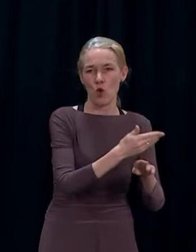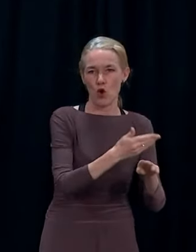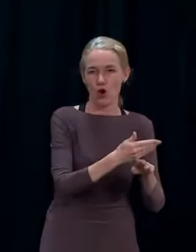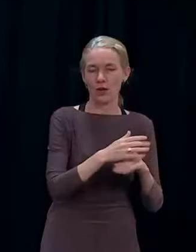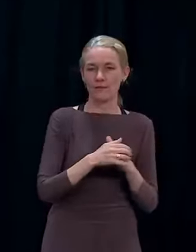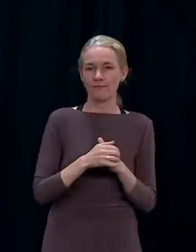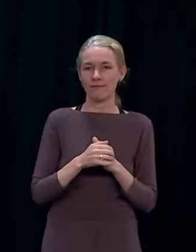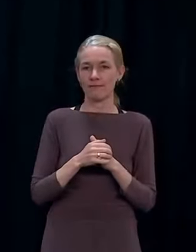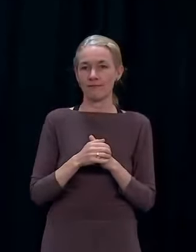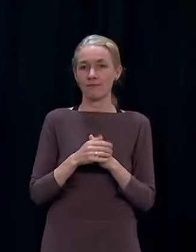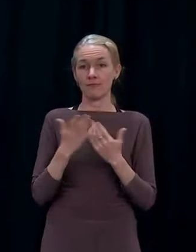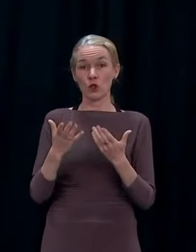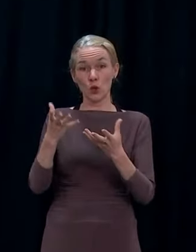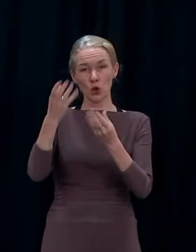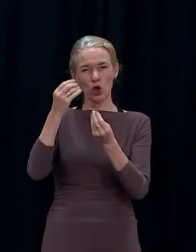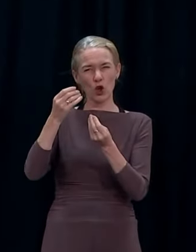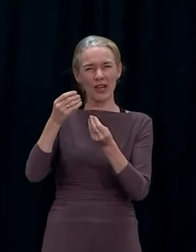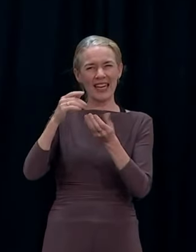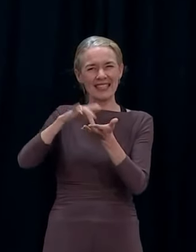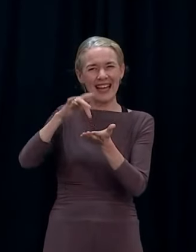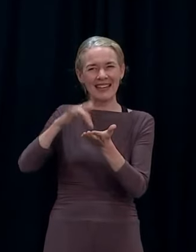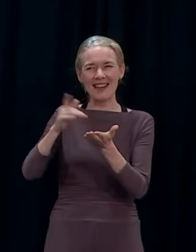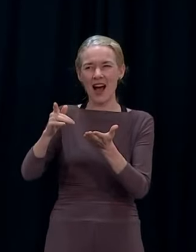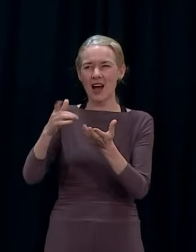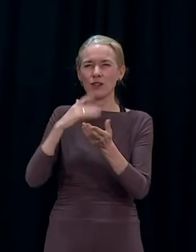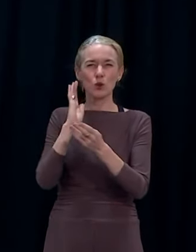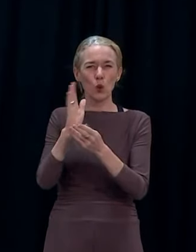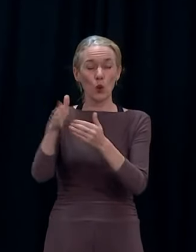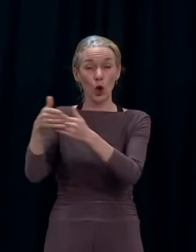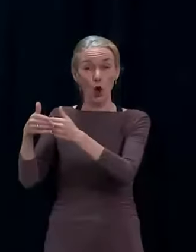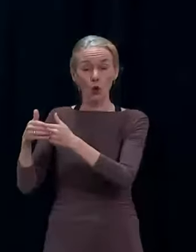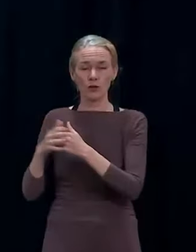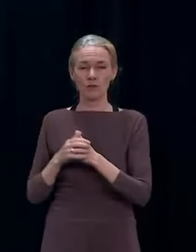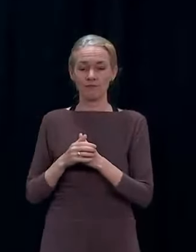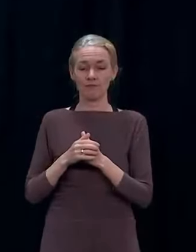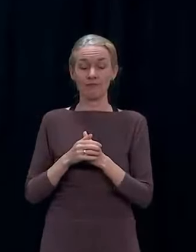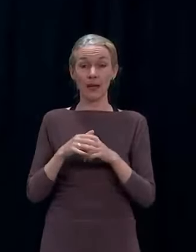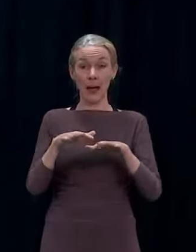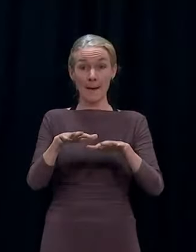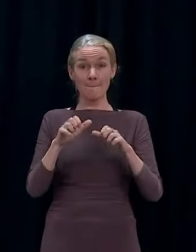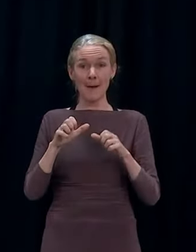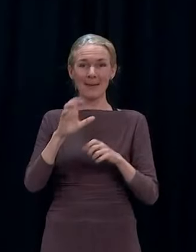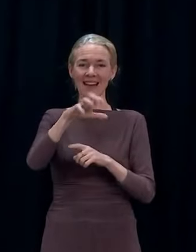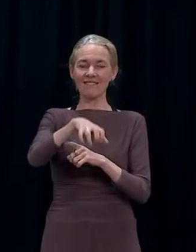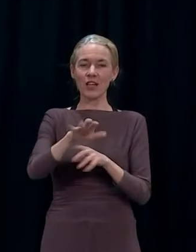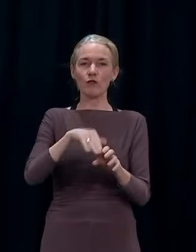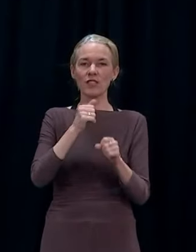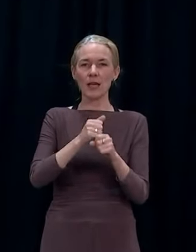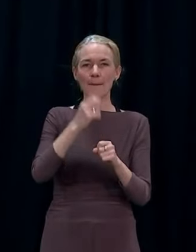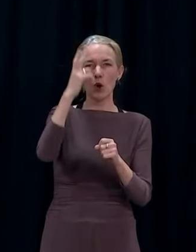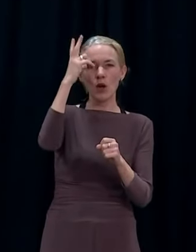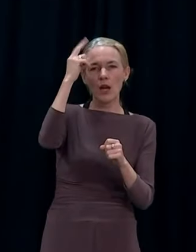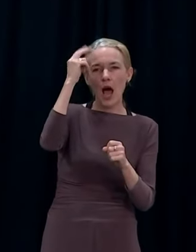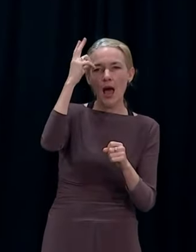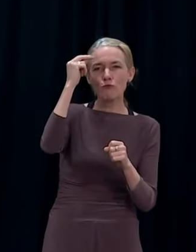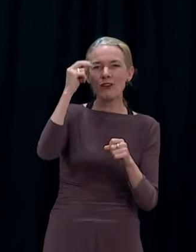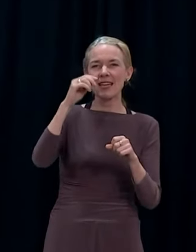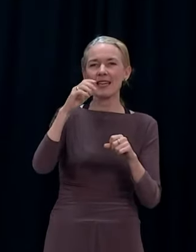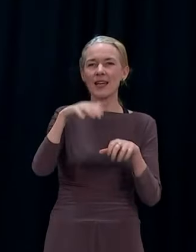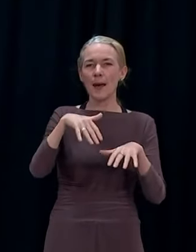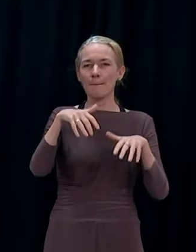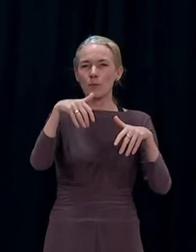closed. Public venues remain closed, for example, libraries, museums, cinemas, food courts, gyms, pools, playgrounds,